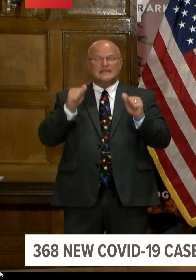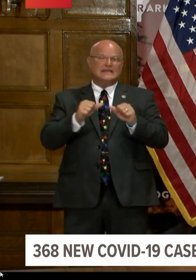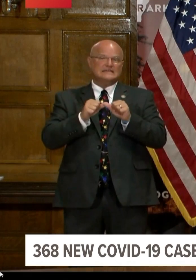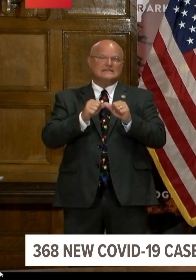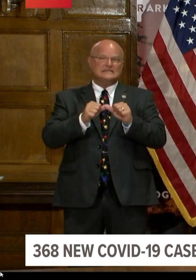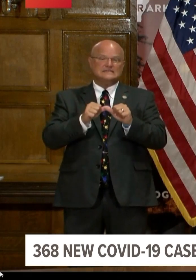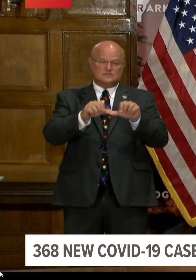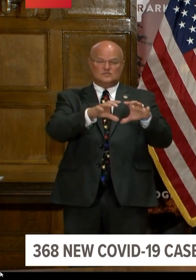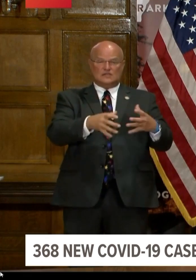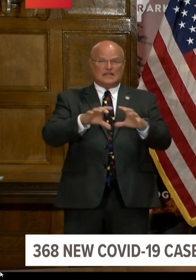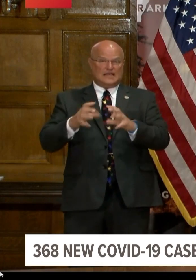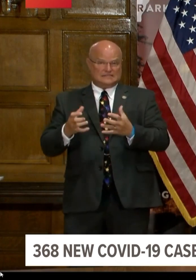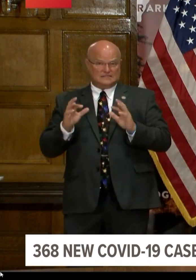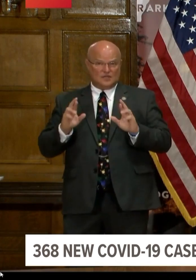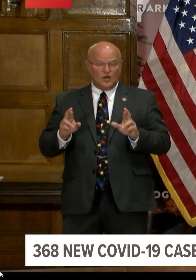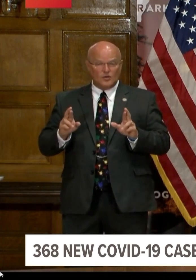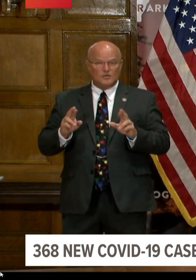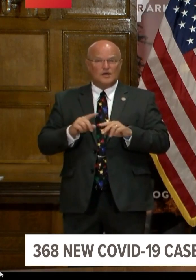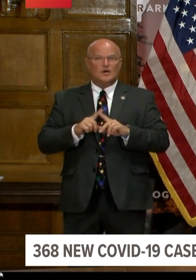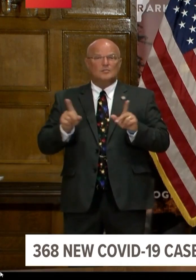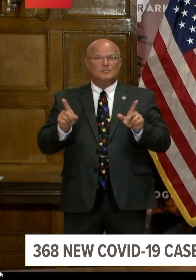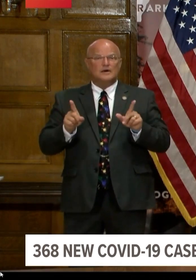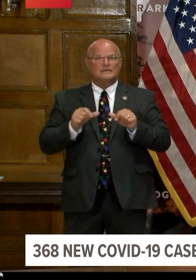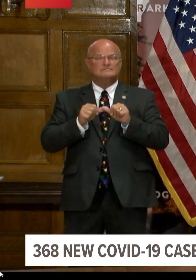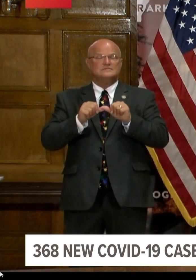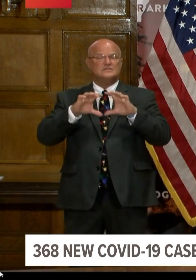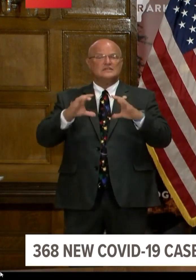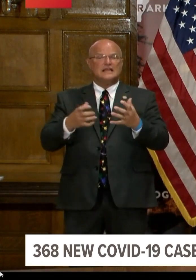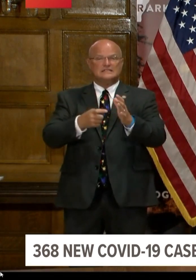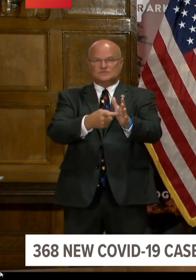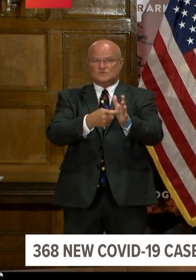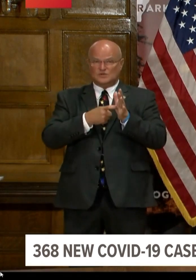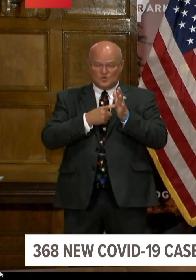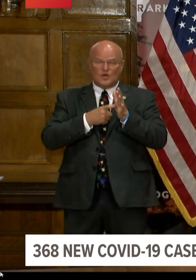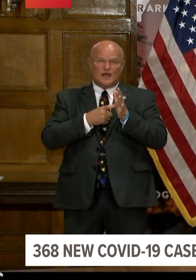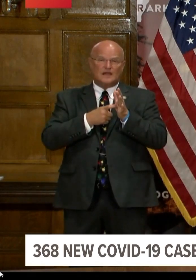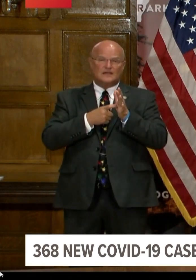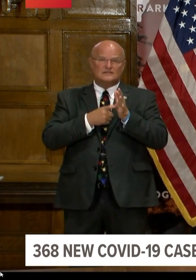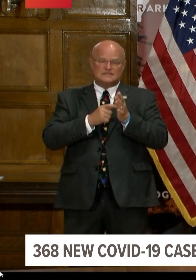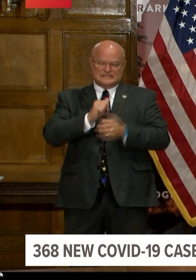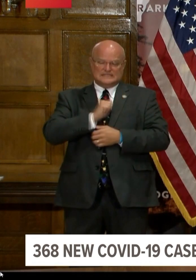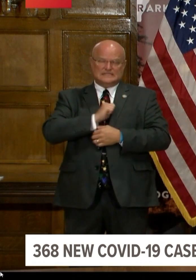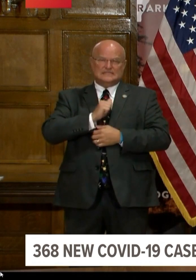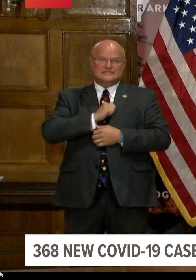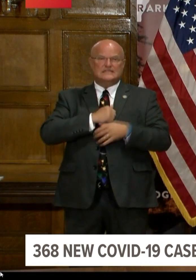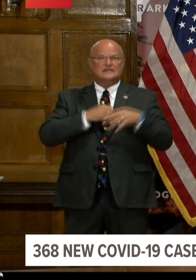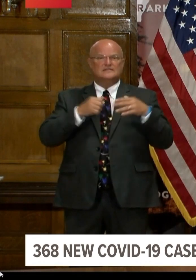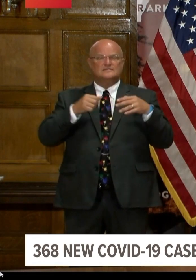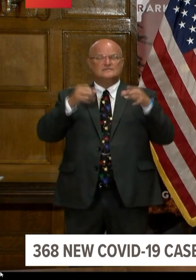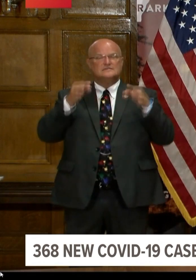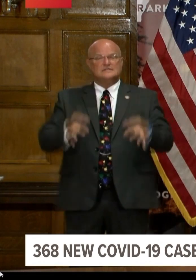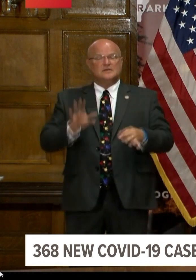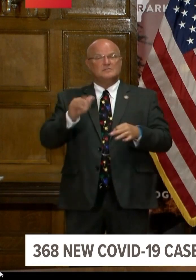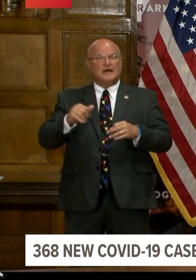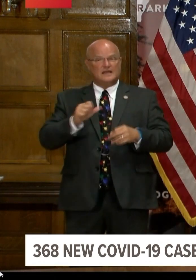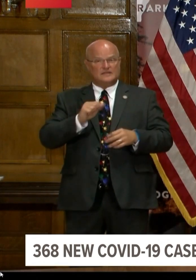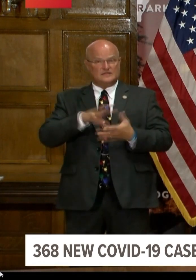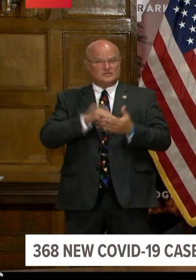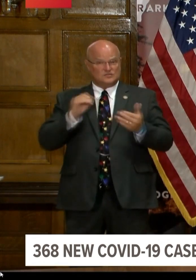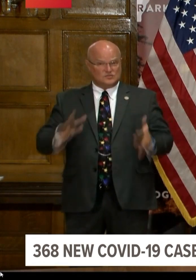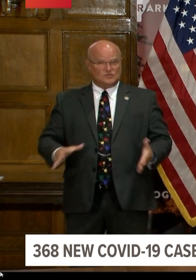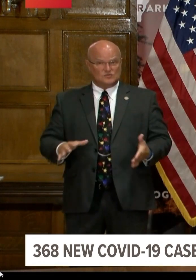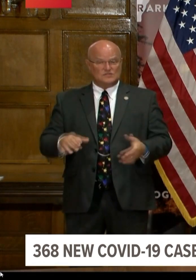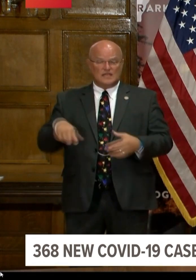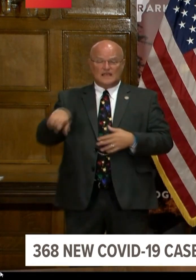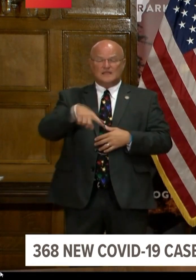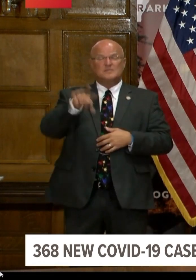continue classes, but in order to continue classes, it requires self-discipline by the students, and they